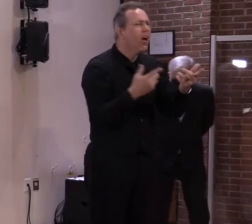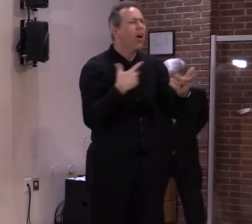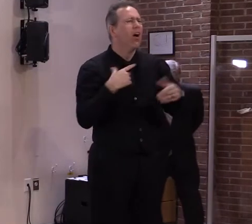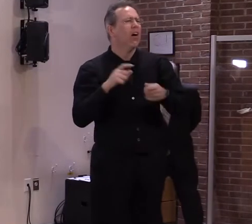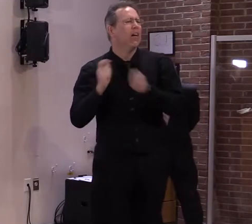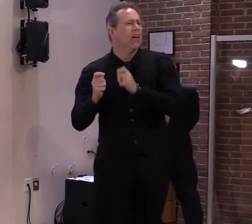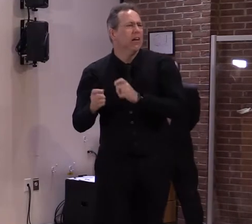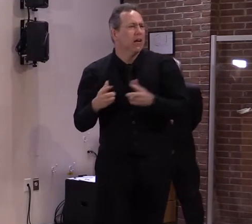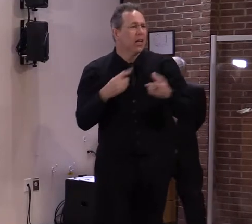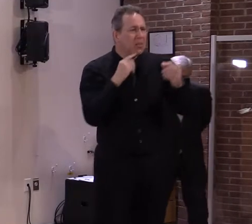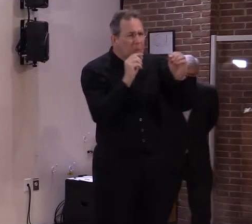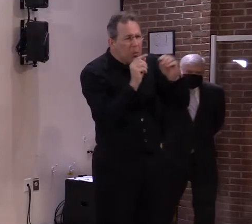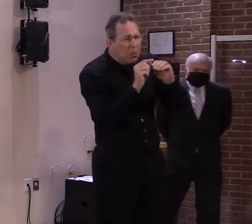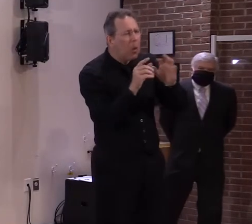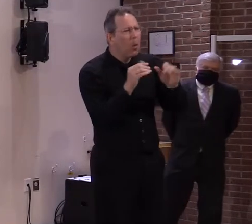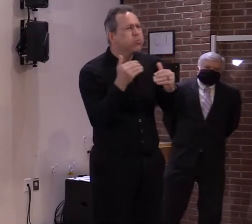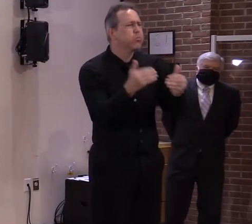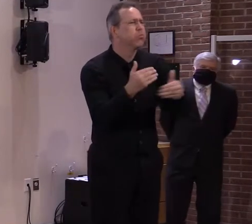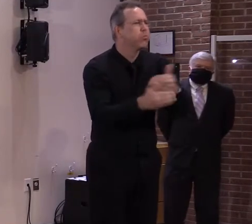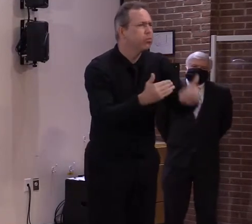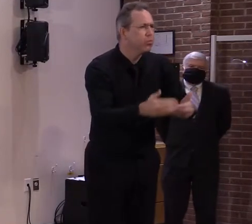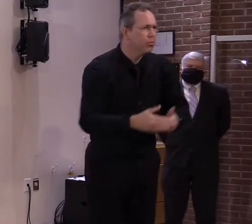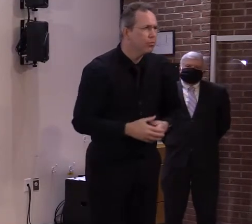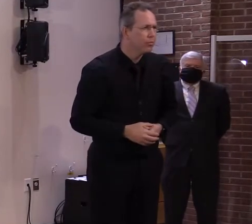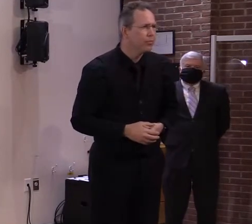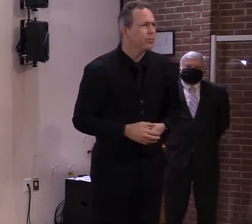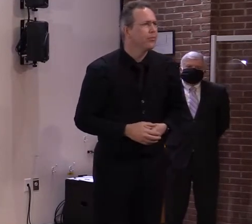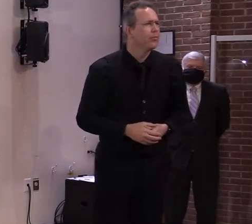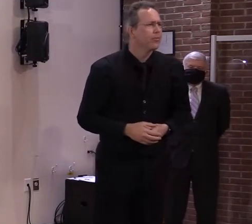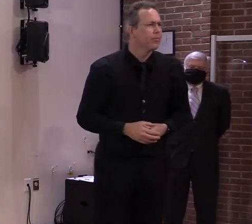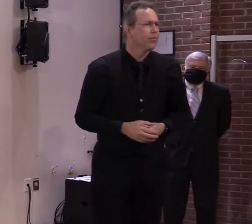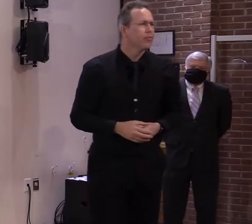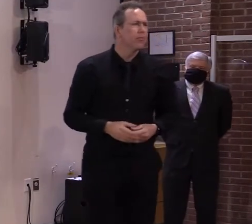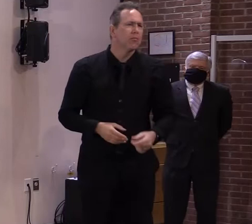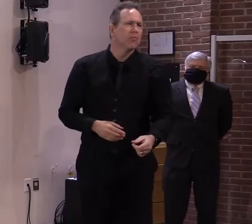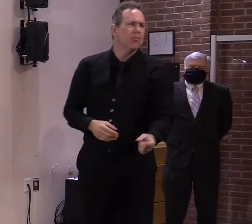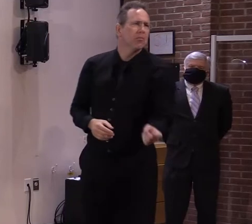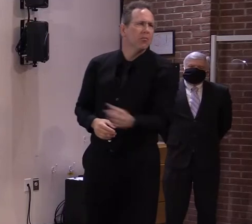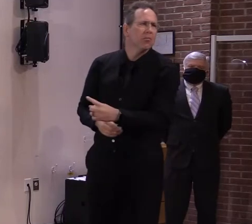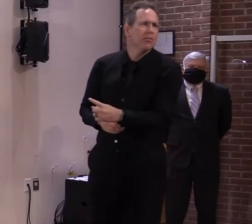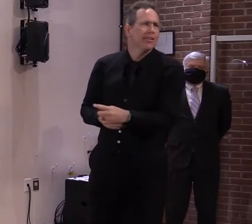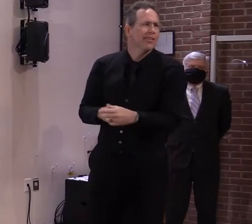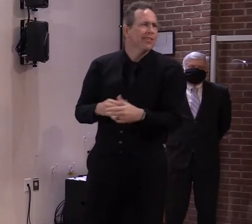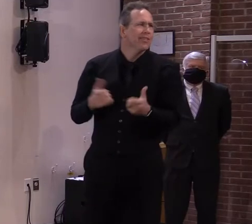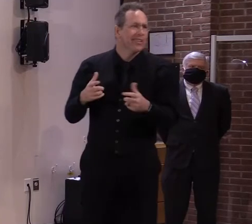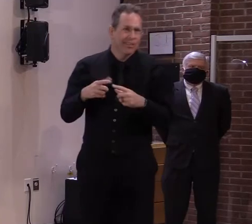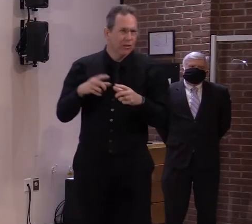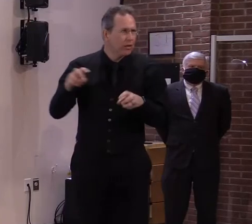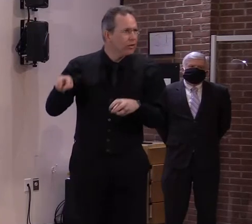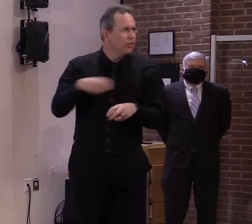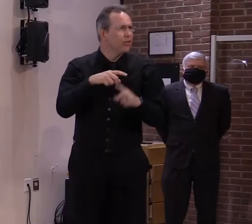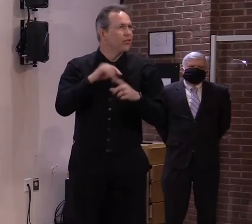And of course, the biggest transition is July 4th. There is no